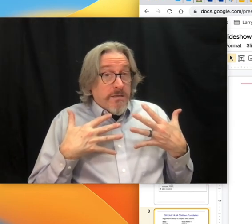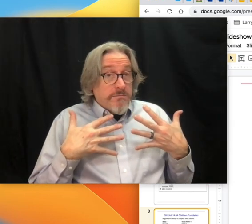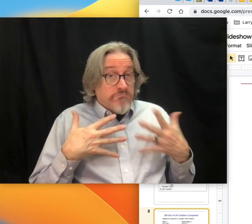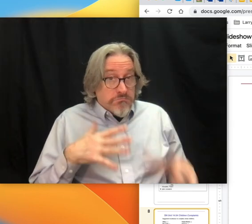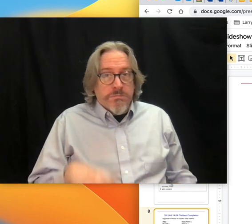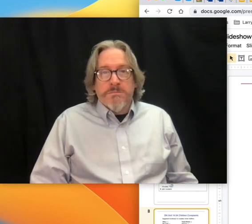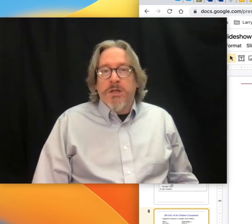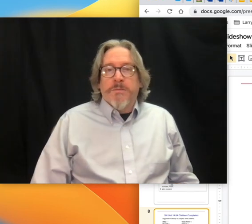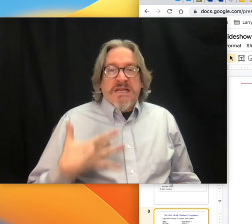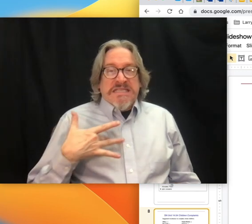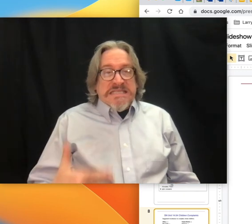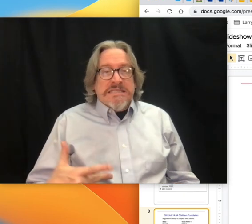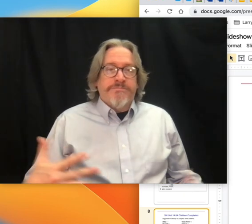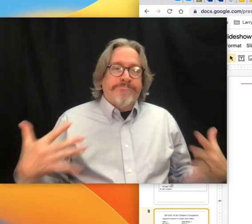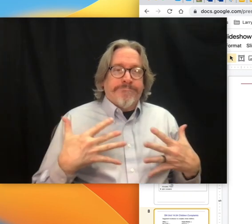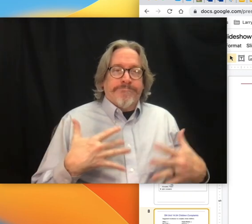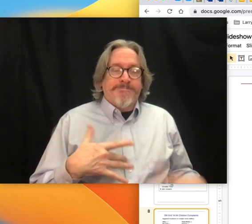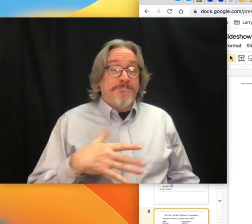Train.